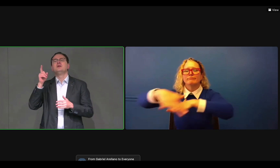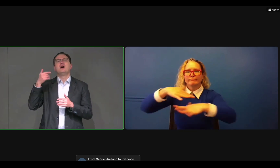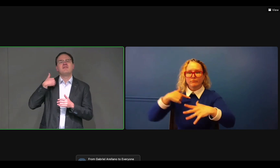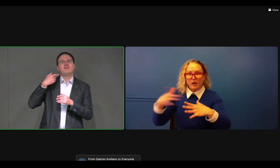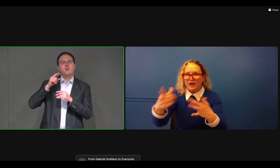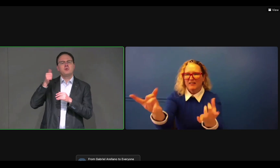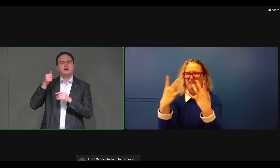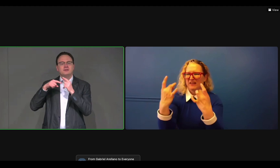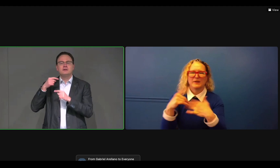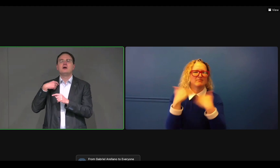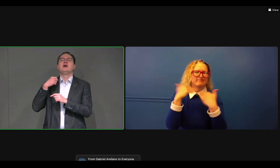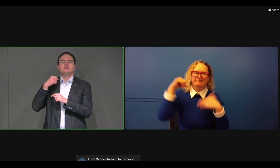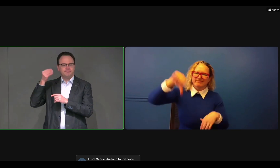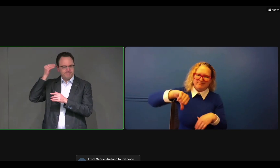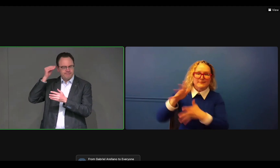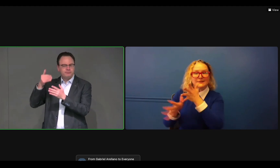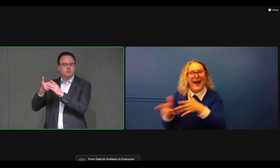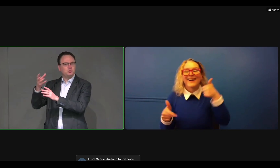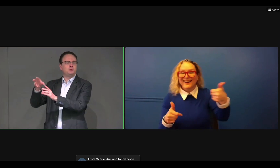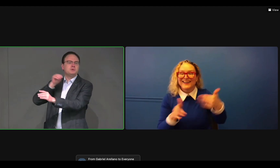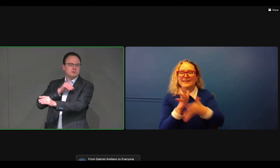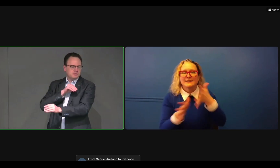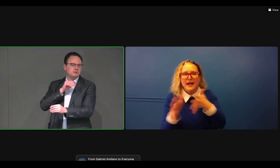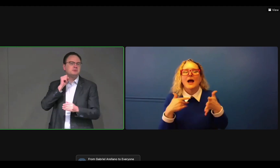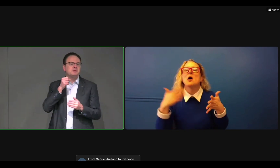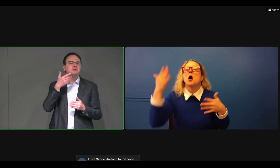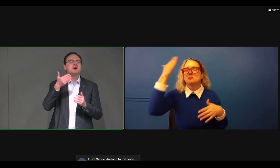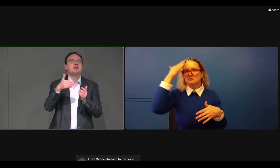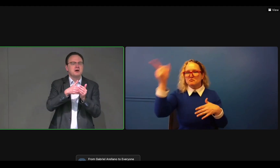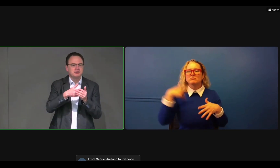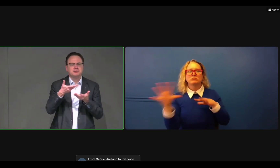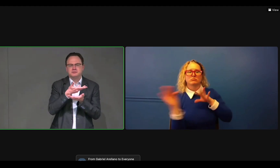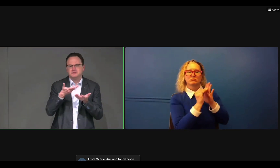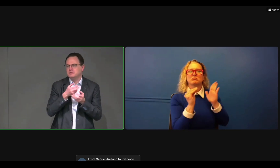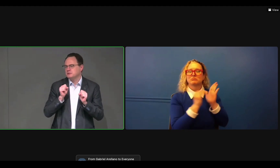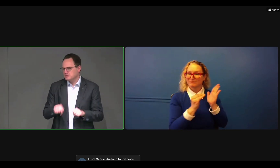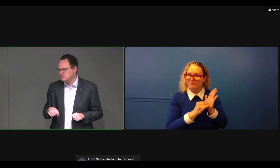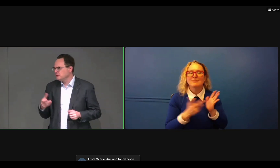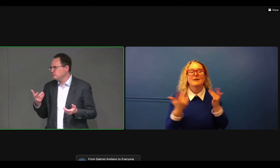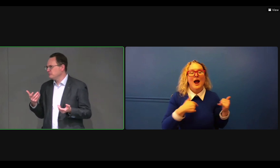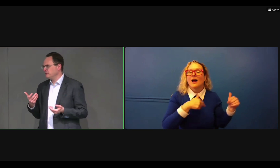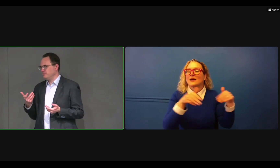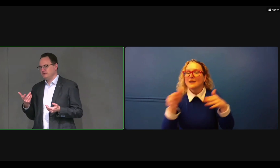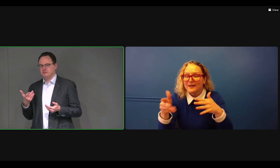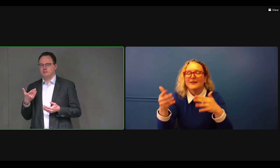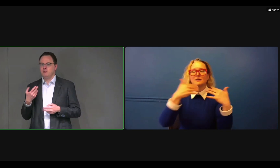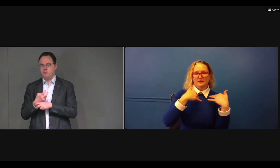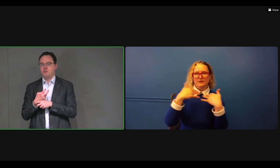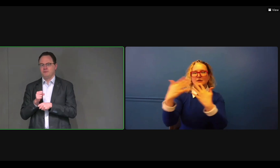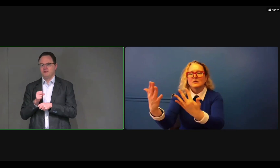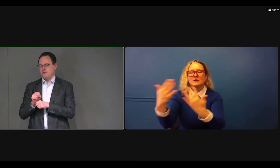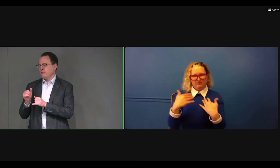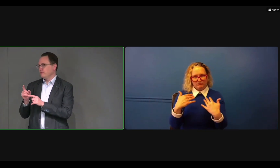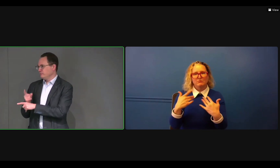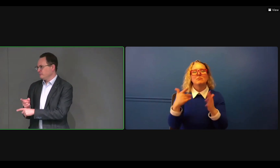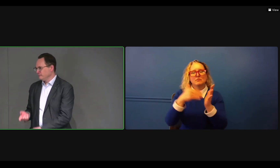we've received very positive feedback. Sometimes the community has sent us other variations, and we've gone back to have further